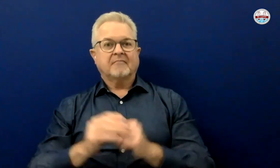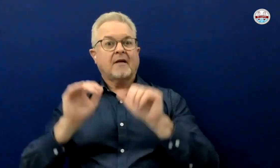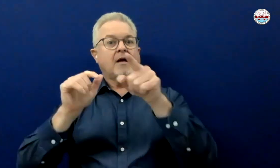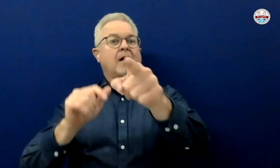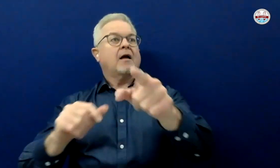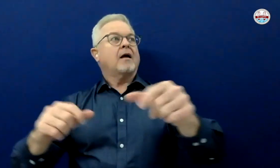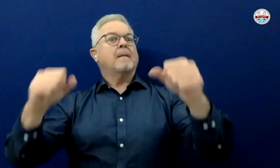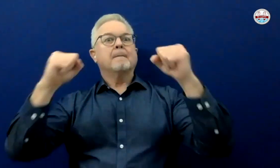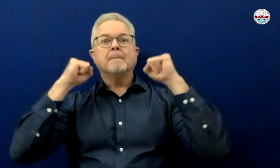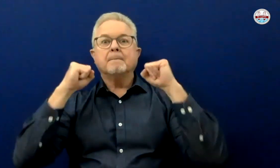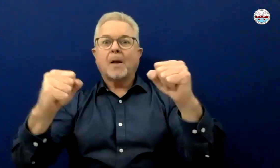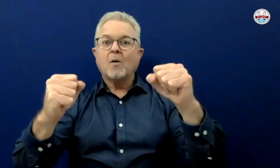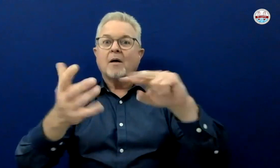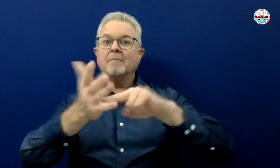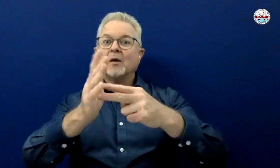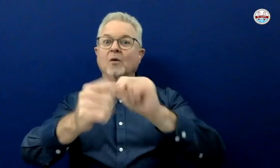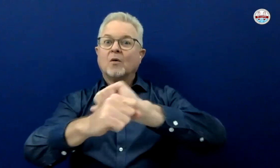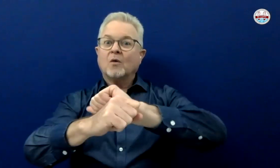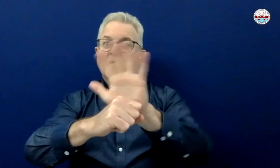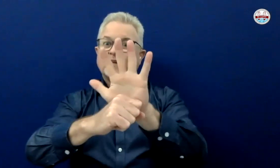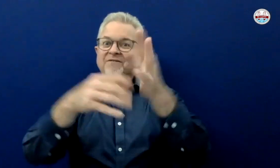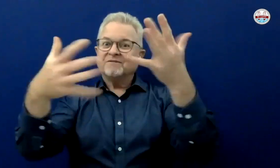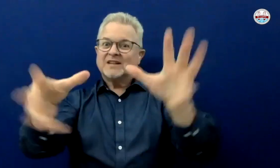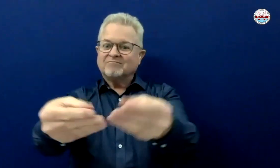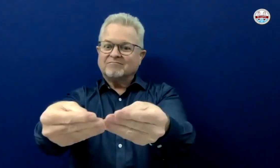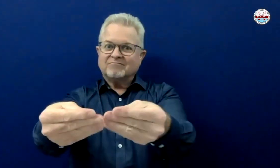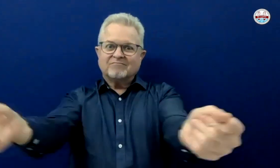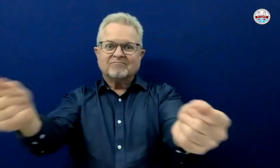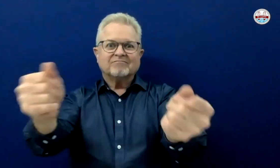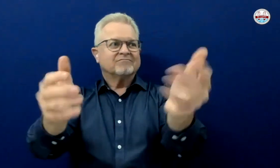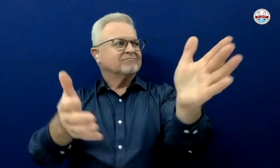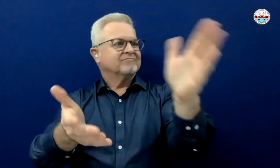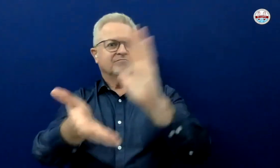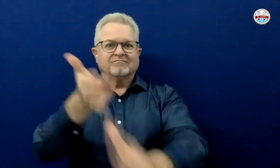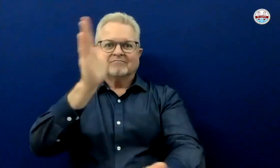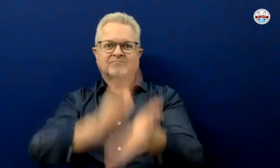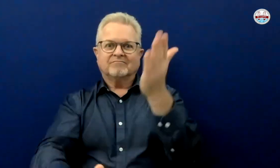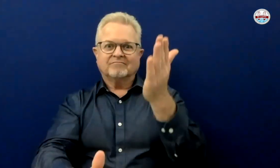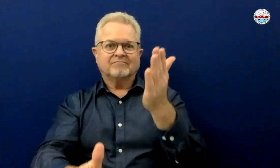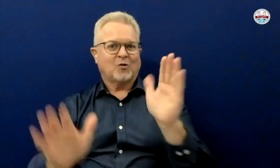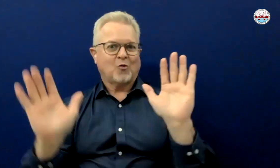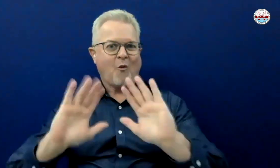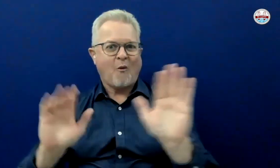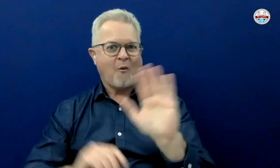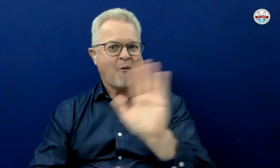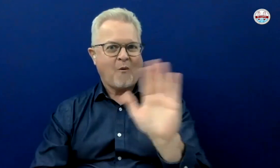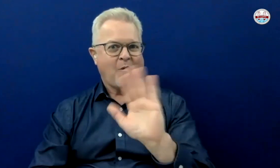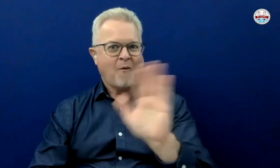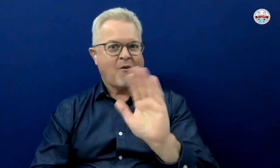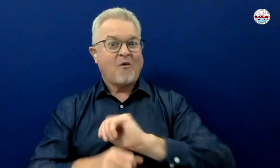terminated. However, people may think that because declaration is terminated, that COVID is